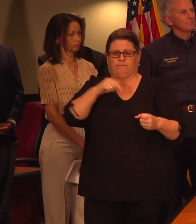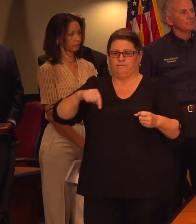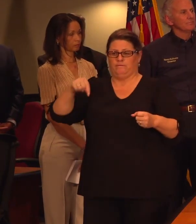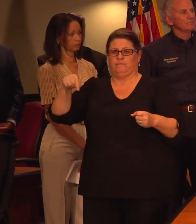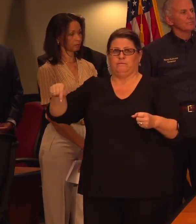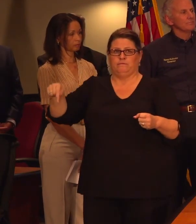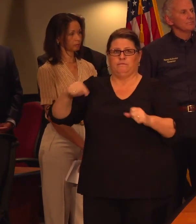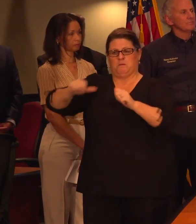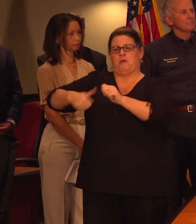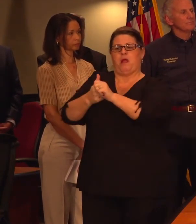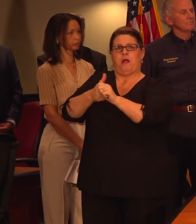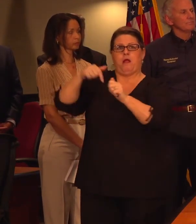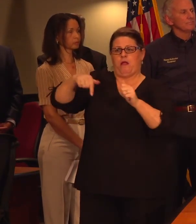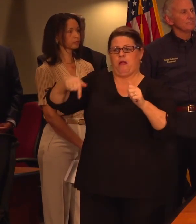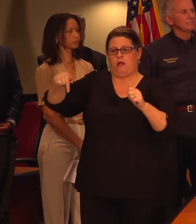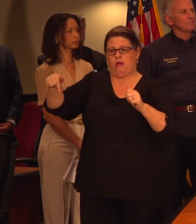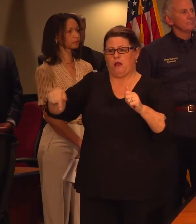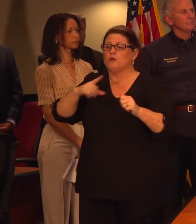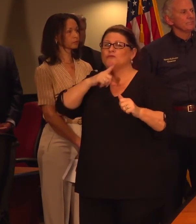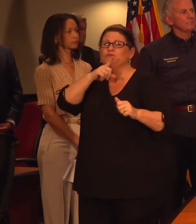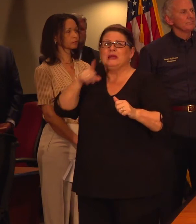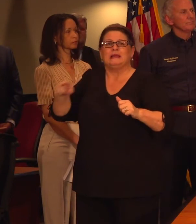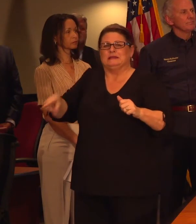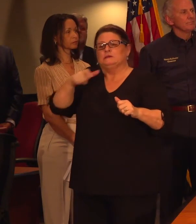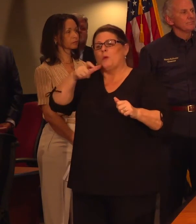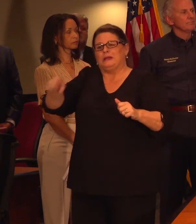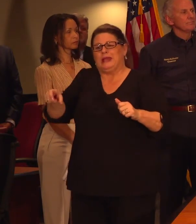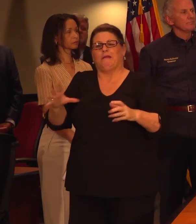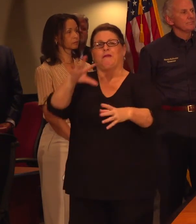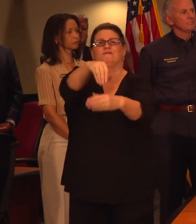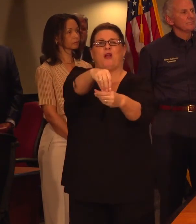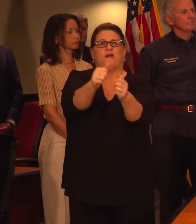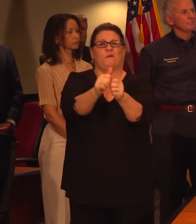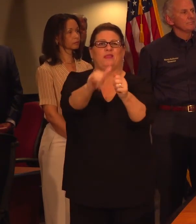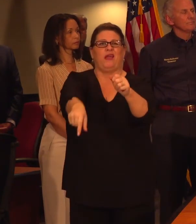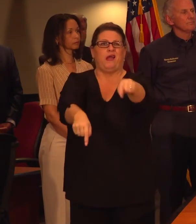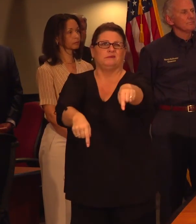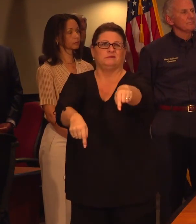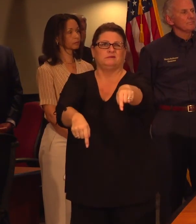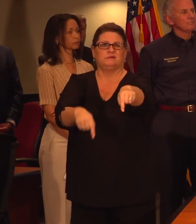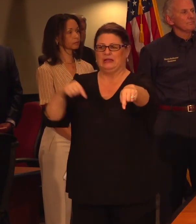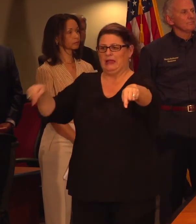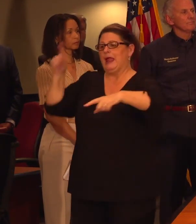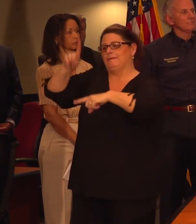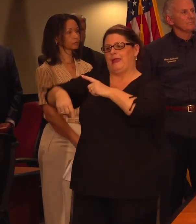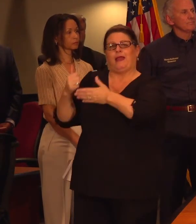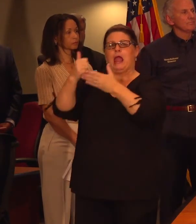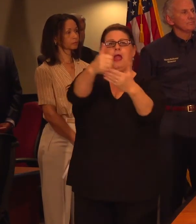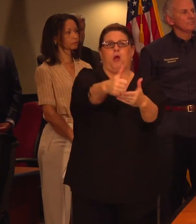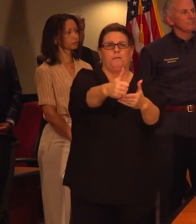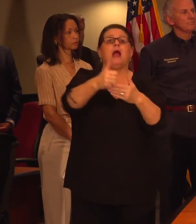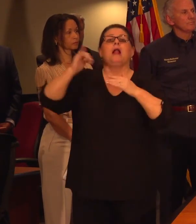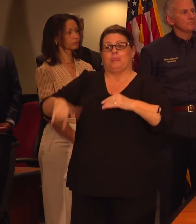we feel don't need to be part of that surge. And so those are the staff predominantly